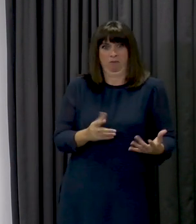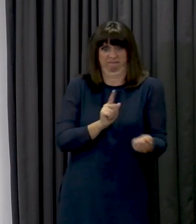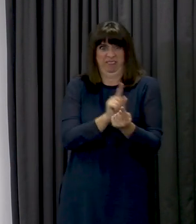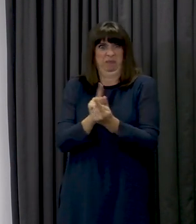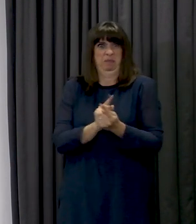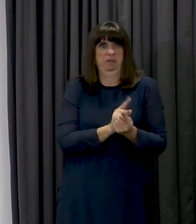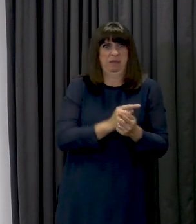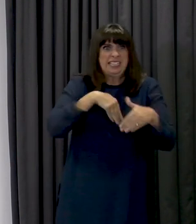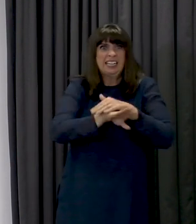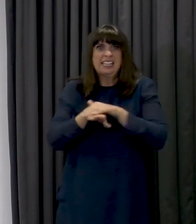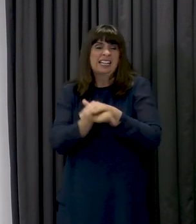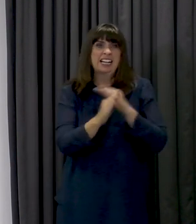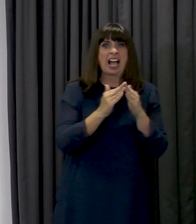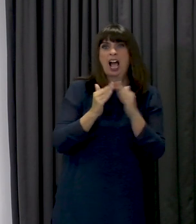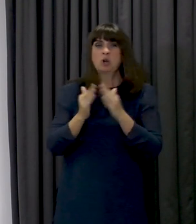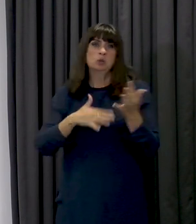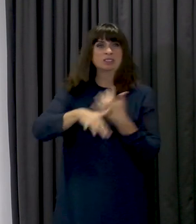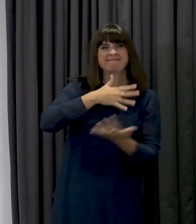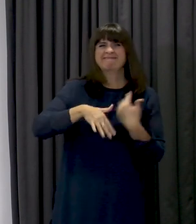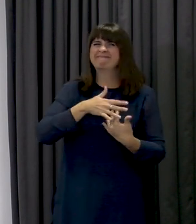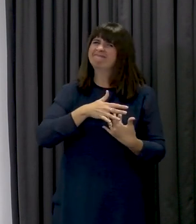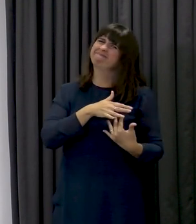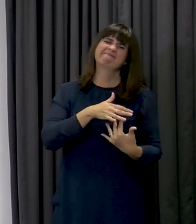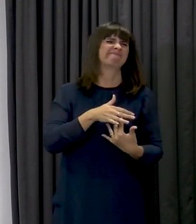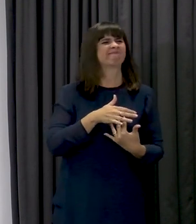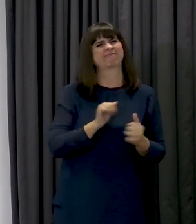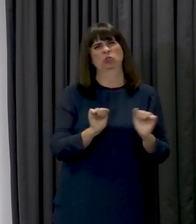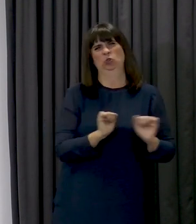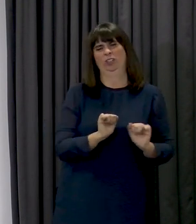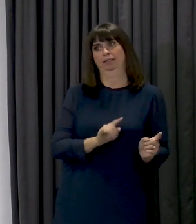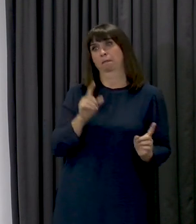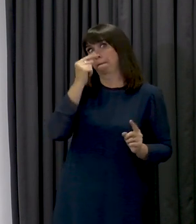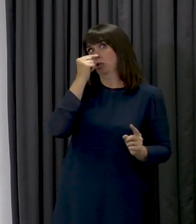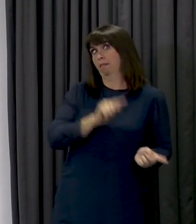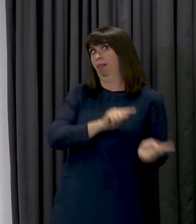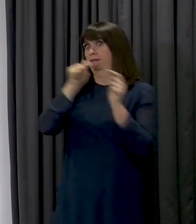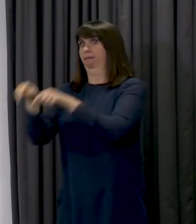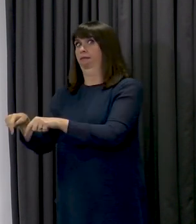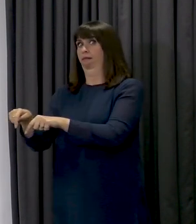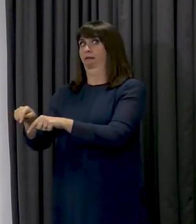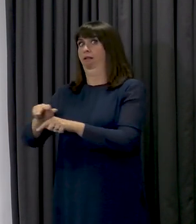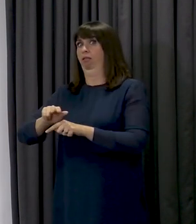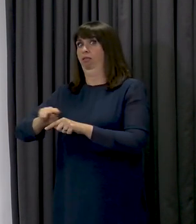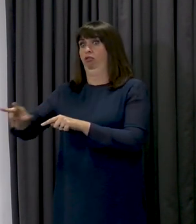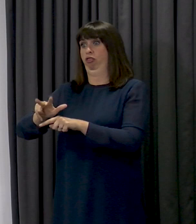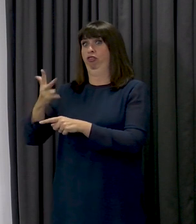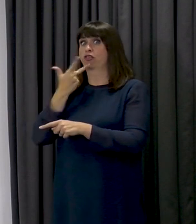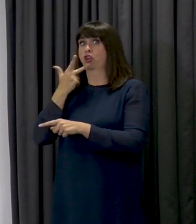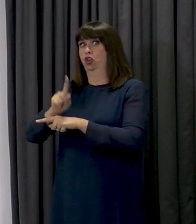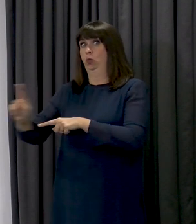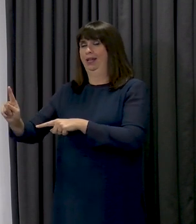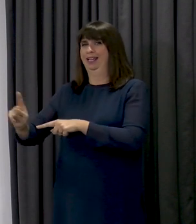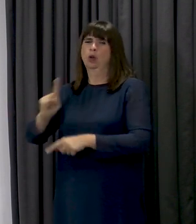meet together indoors. But this is one of the most difficult areas from a public